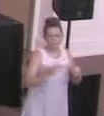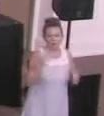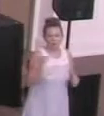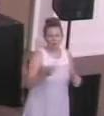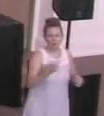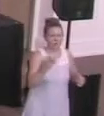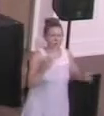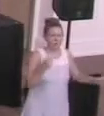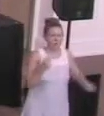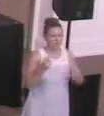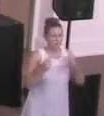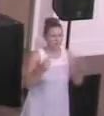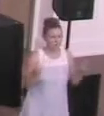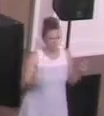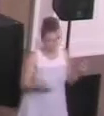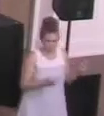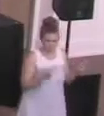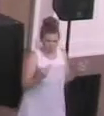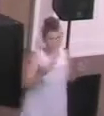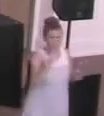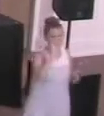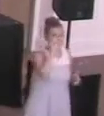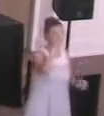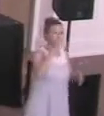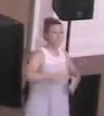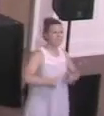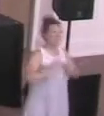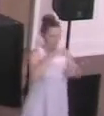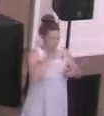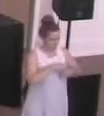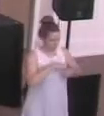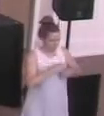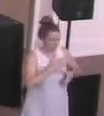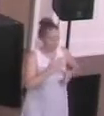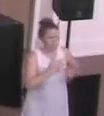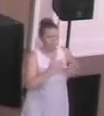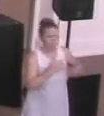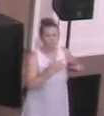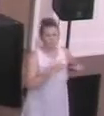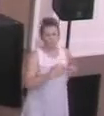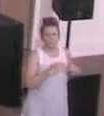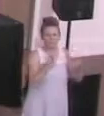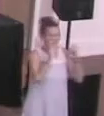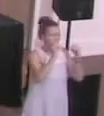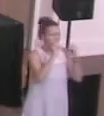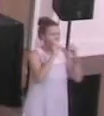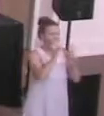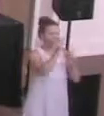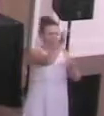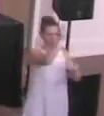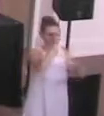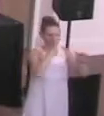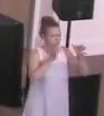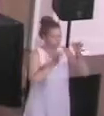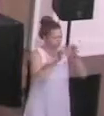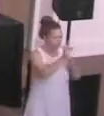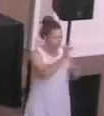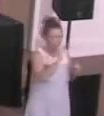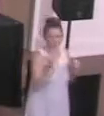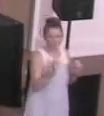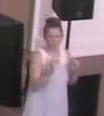Oh, oh, oh. You are alive in us. Nothing can take